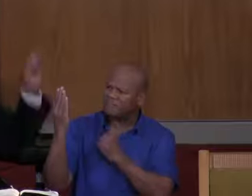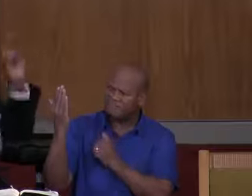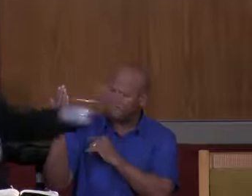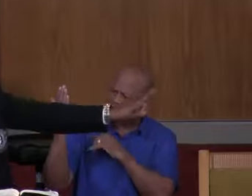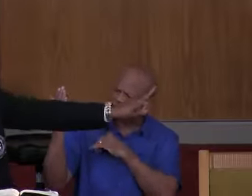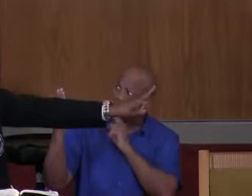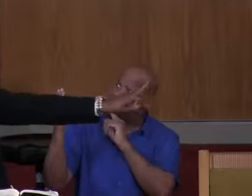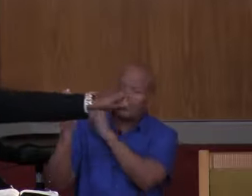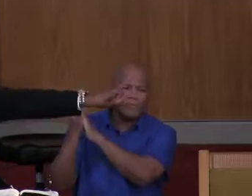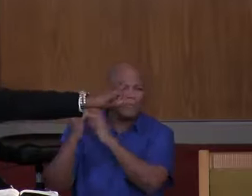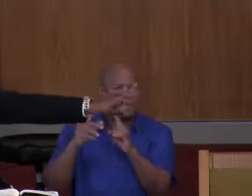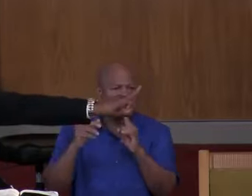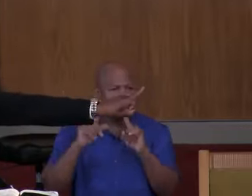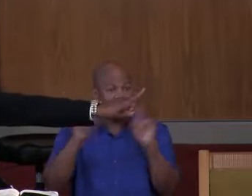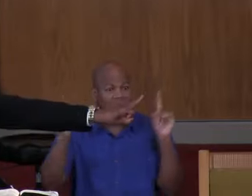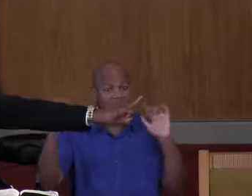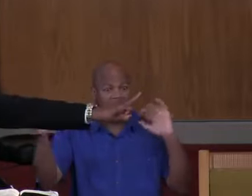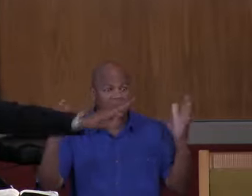but I know God does.